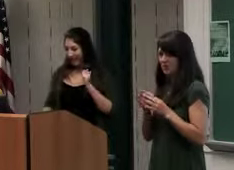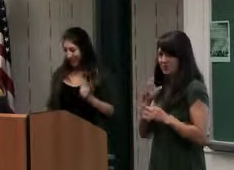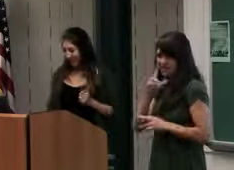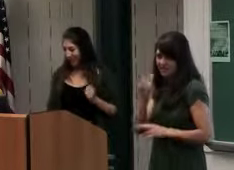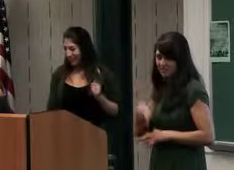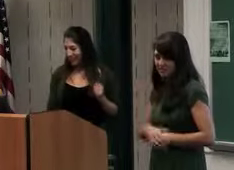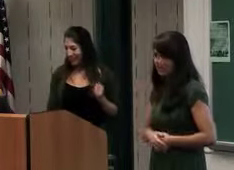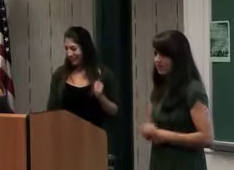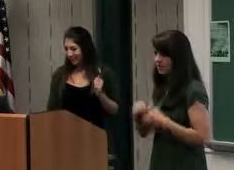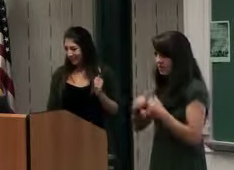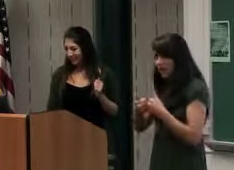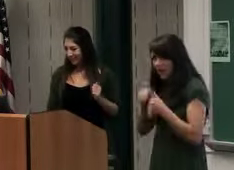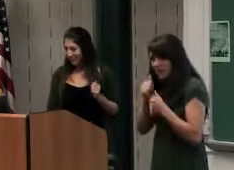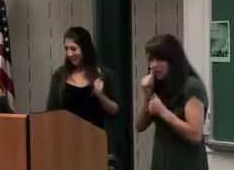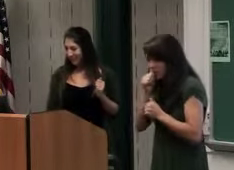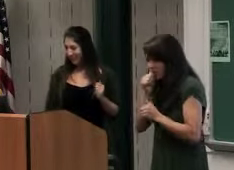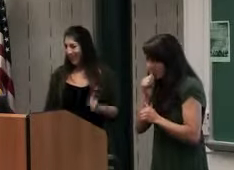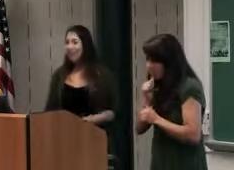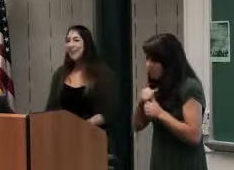How did I get through it?